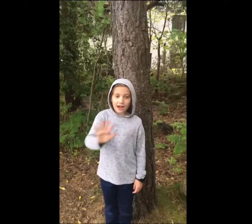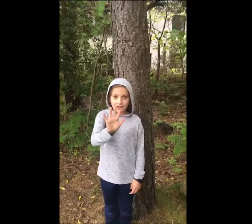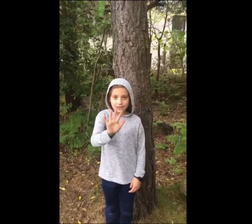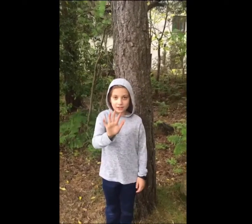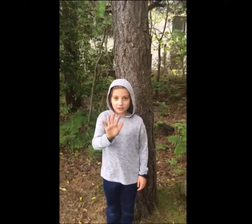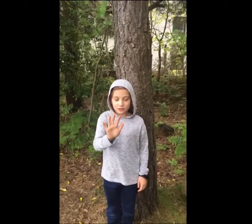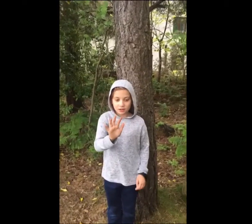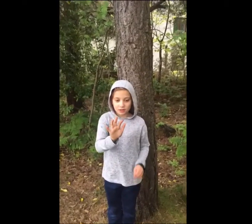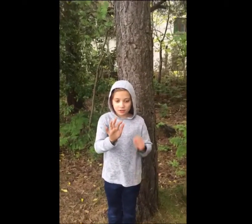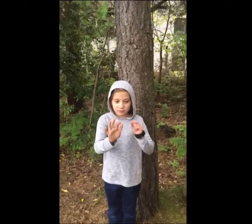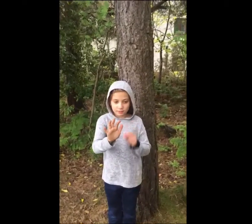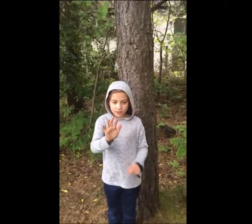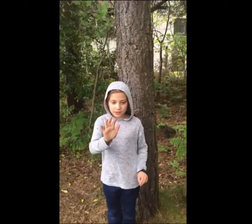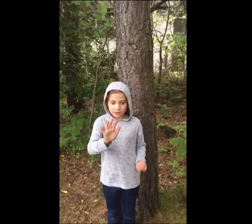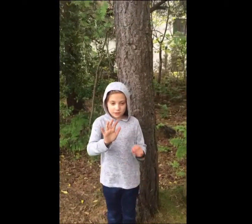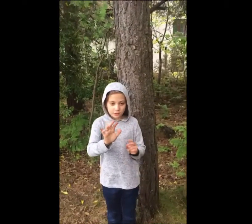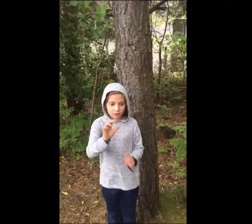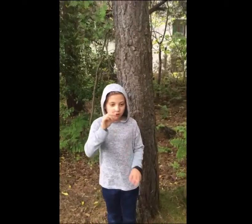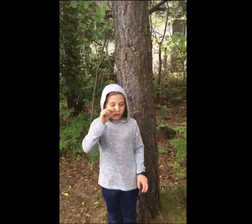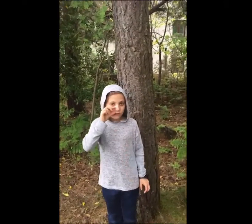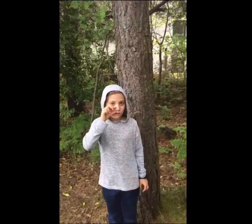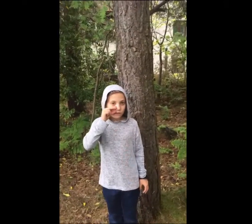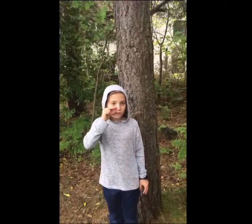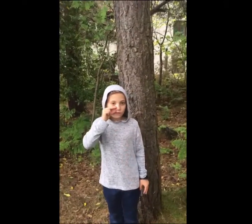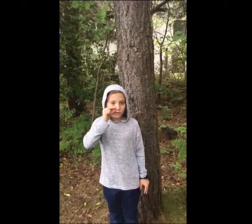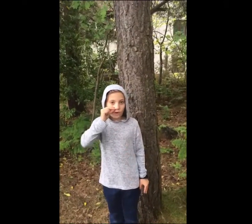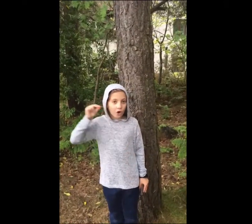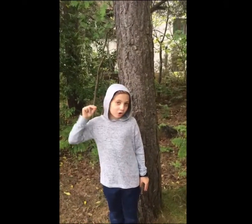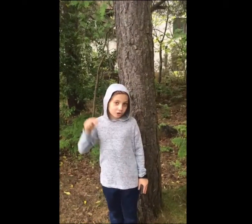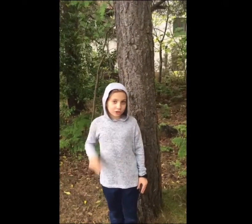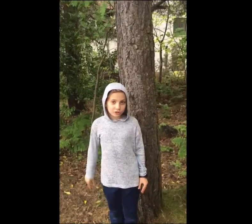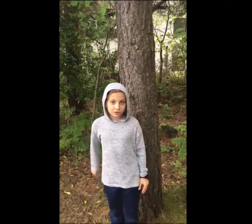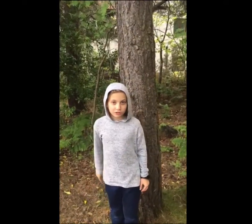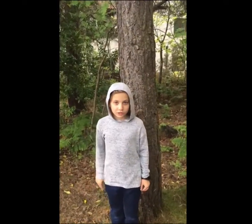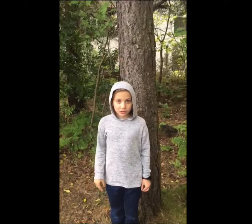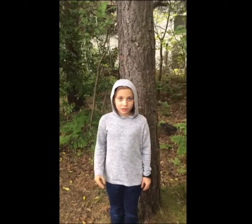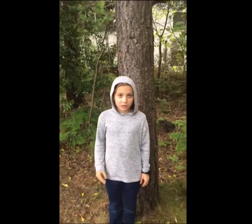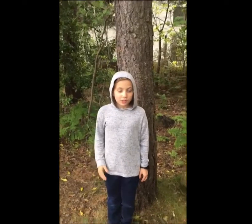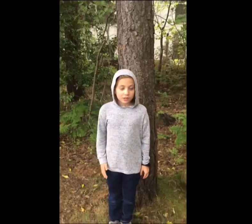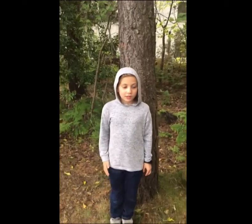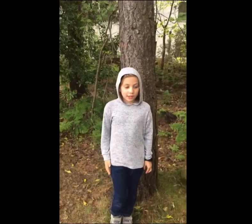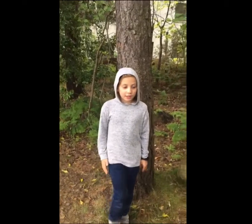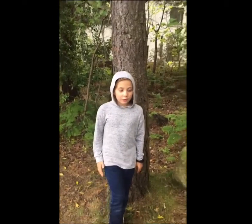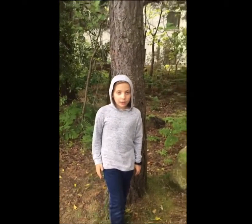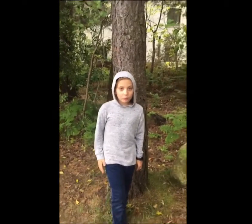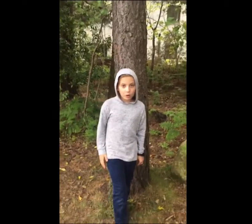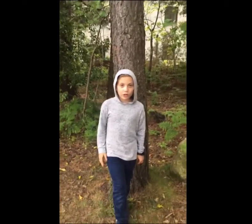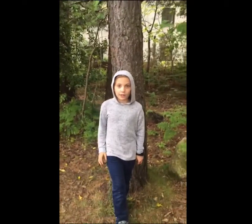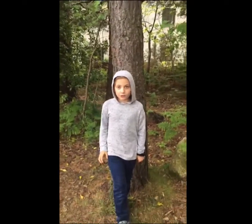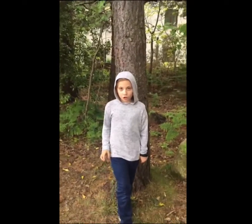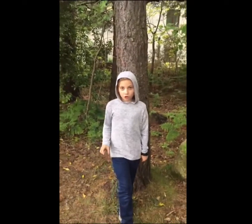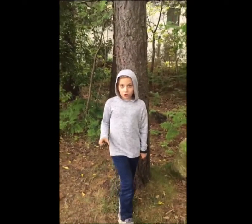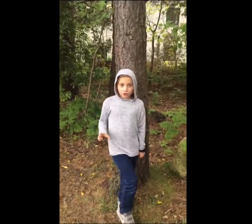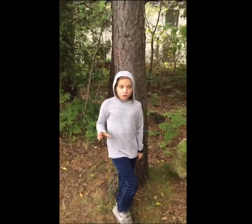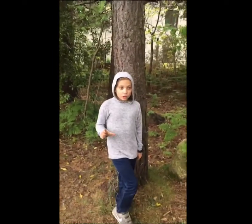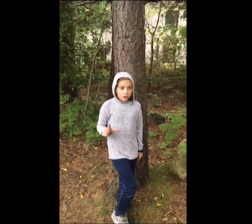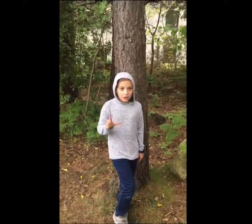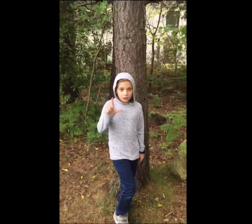Hi, Mrs. Fox. Today on my walk, I saw a lot